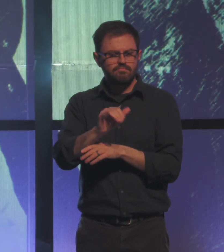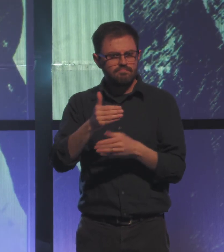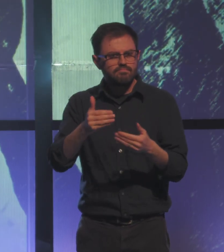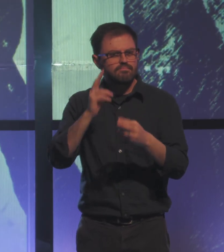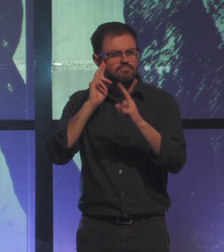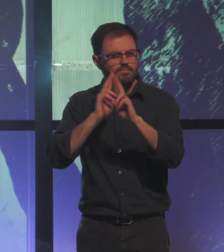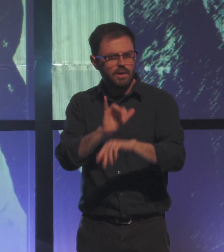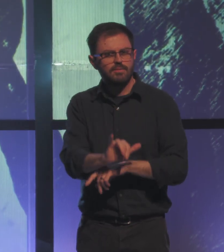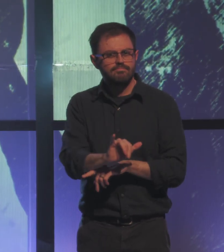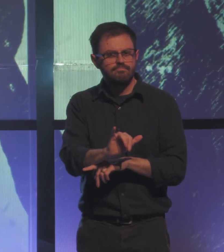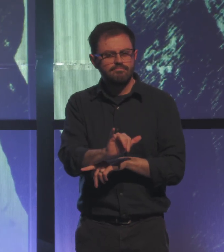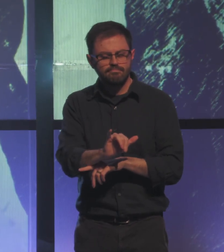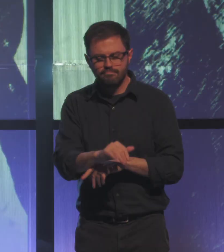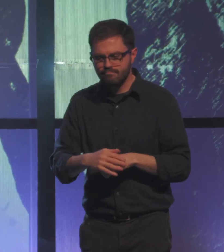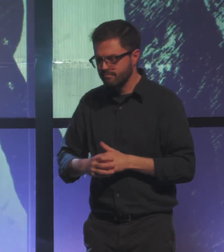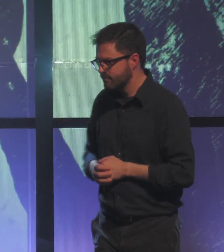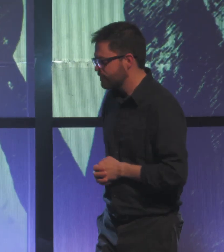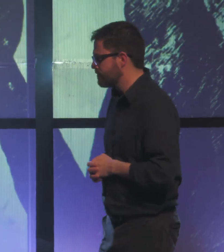it.